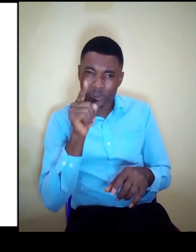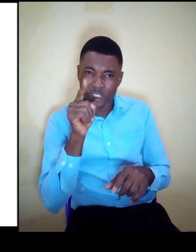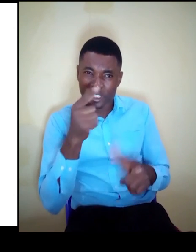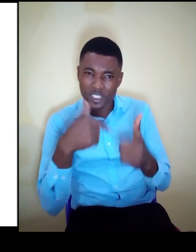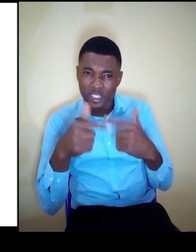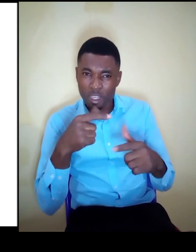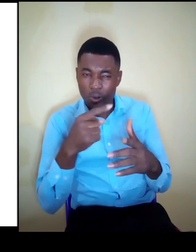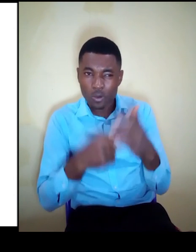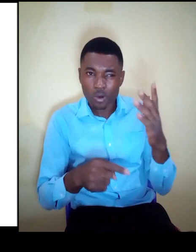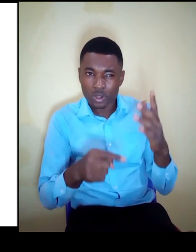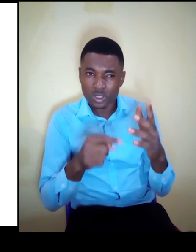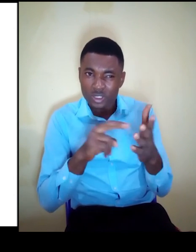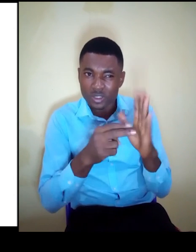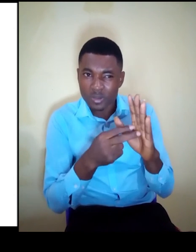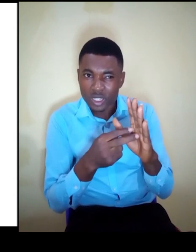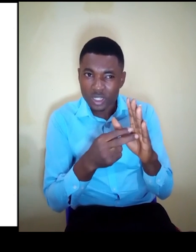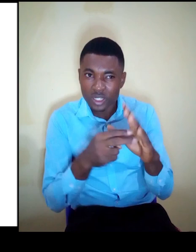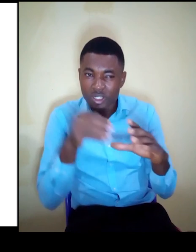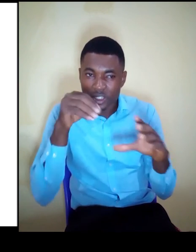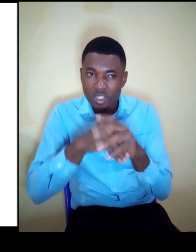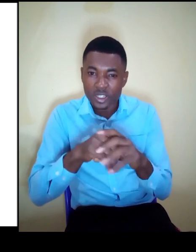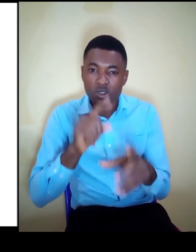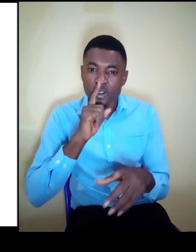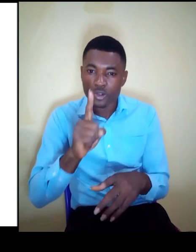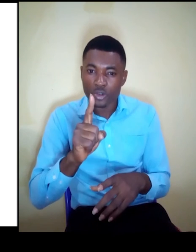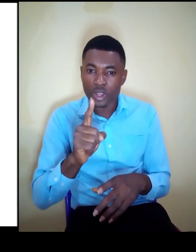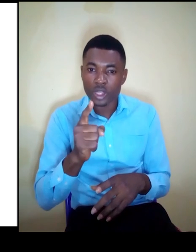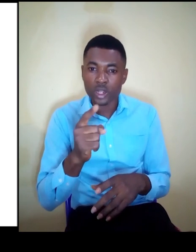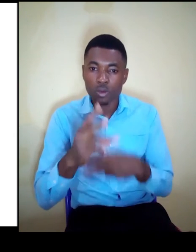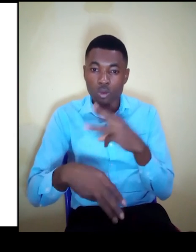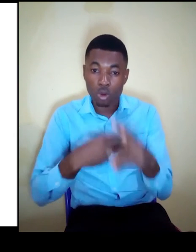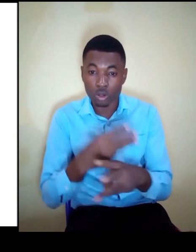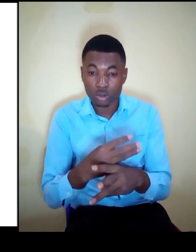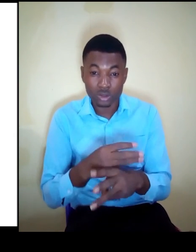the real world, as different iconic